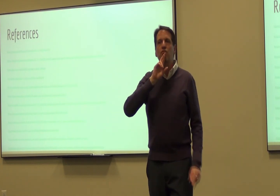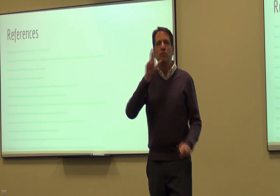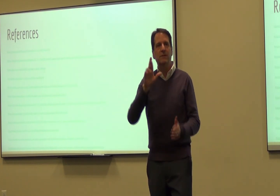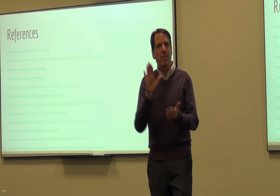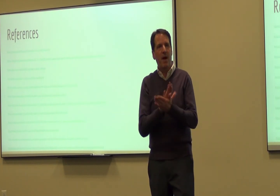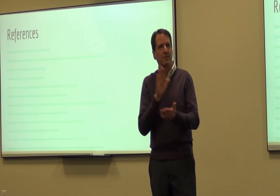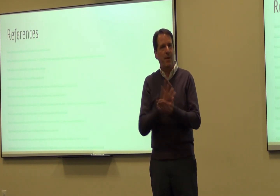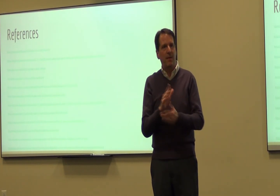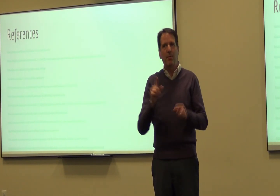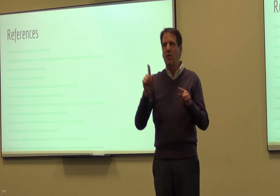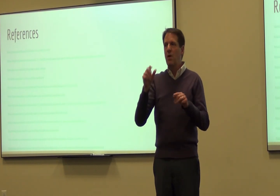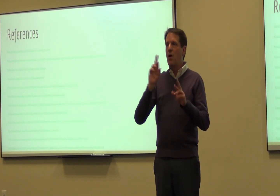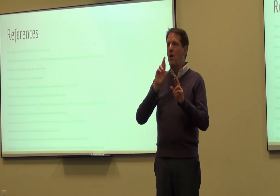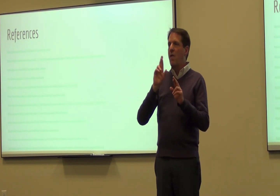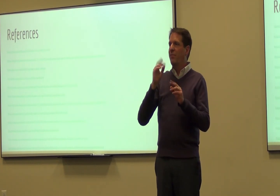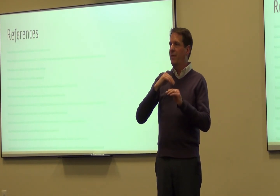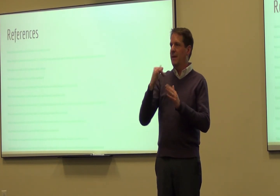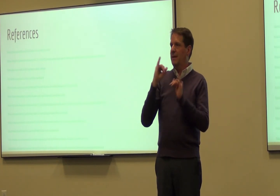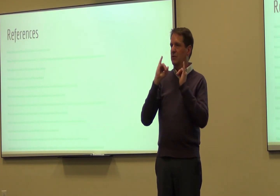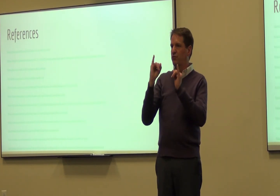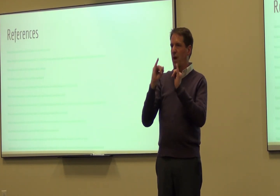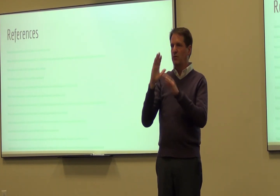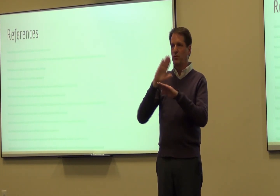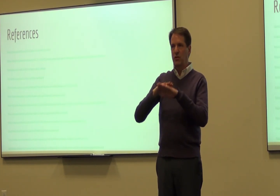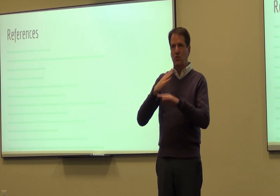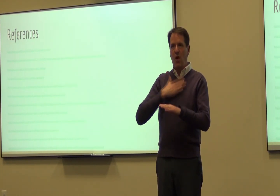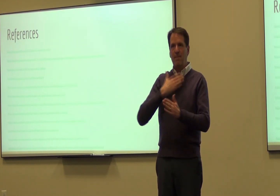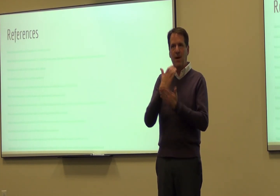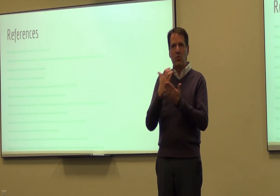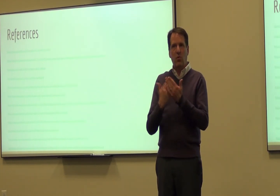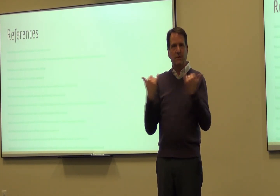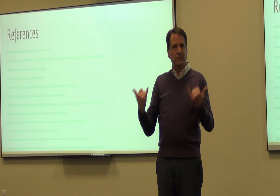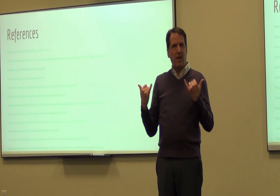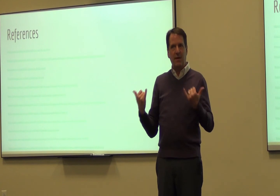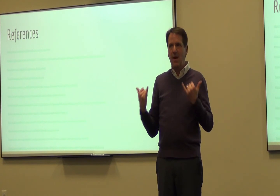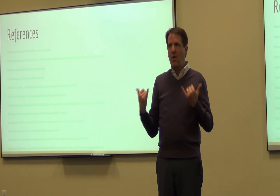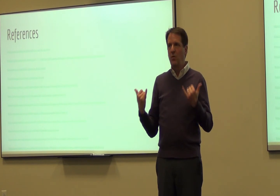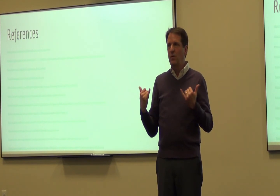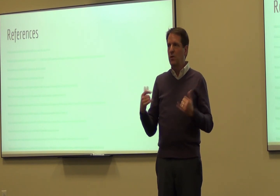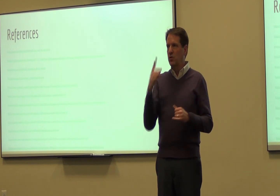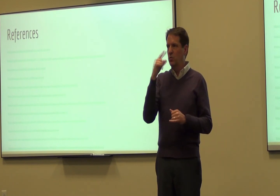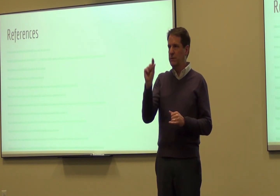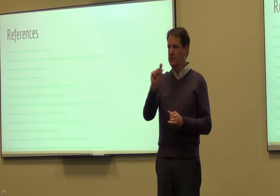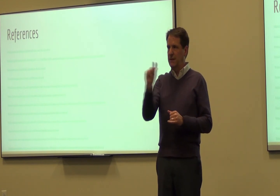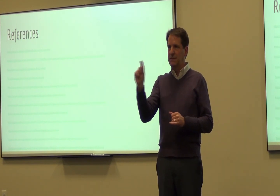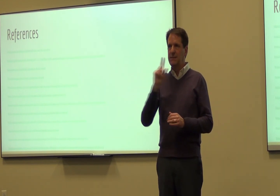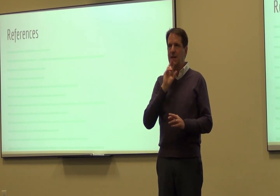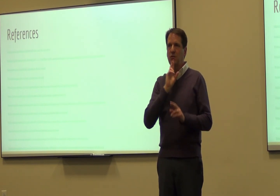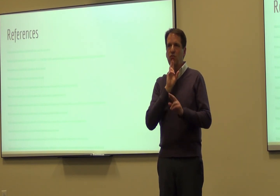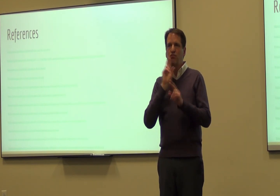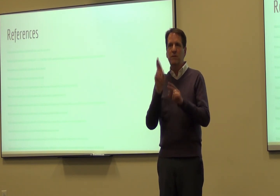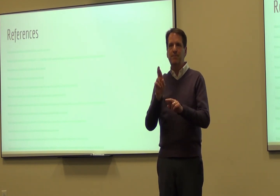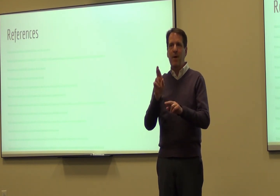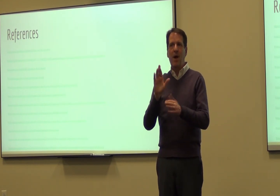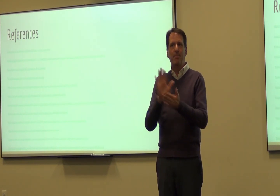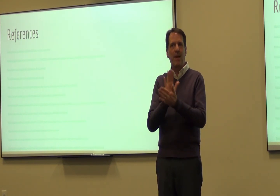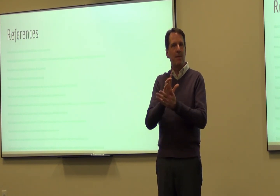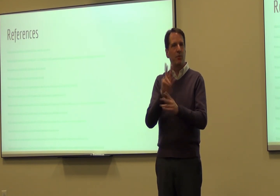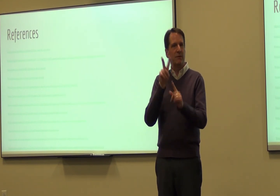Thank you for reviewing the response paper. The instructions are on my courses right now, so you'll see it. It